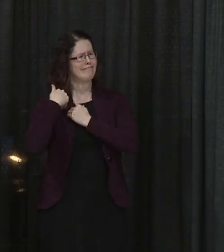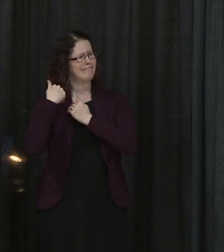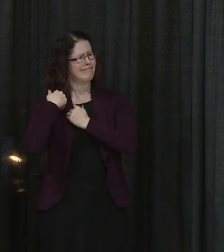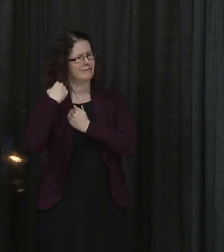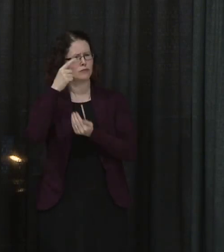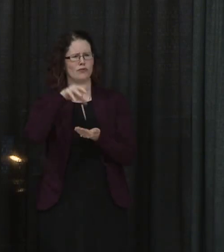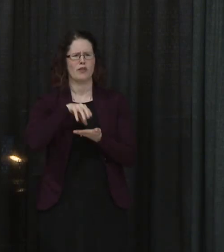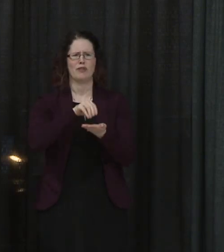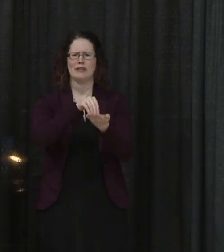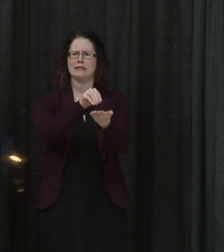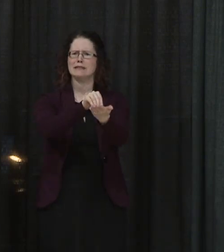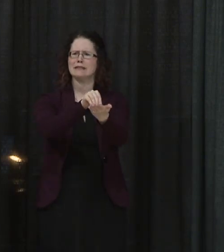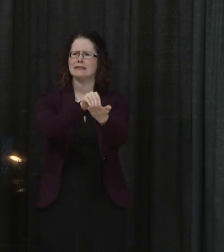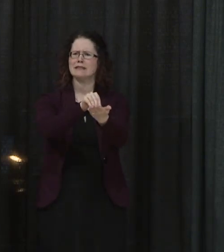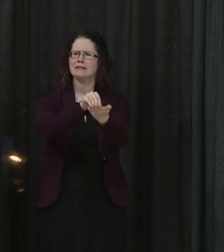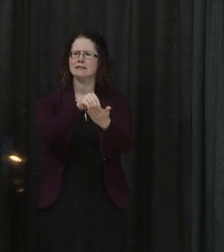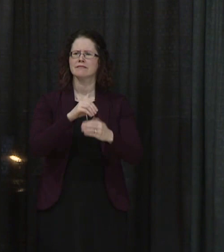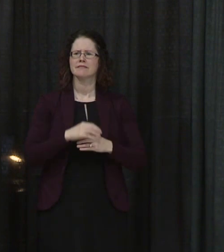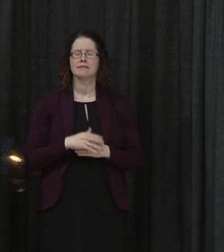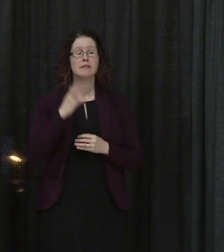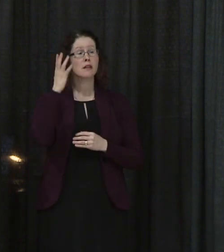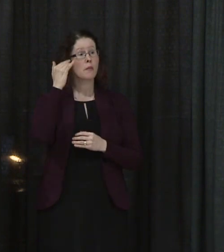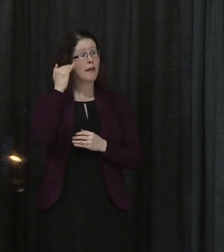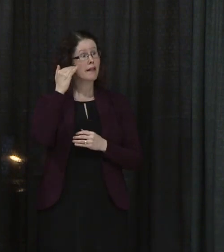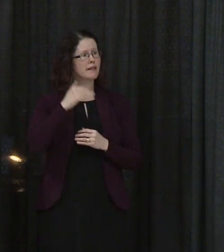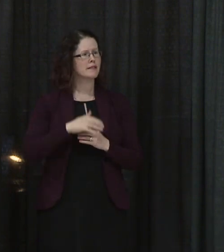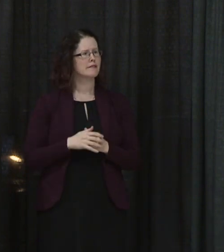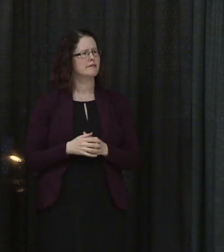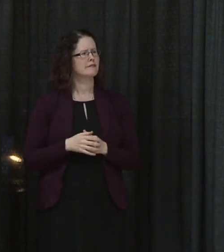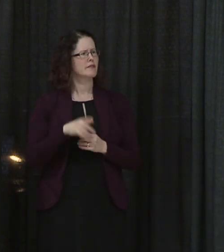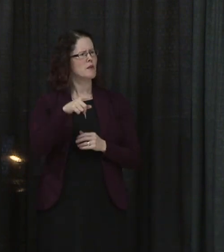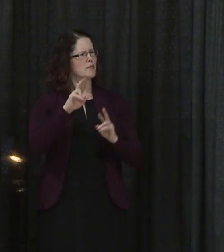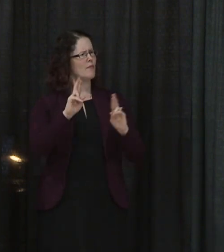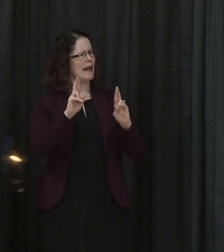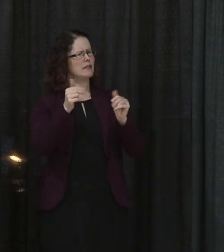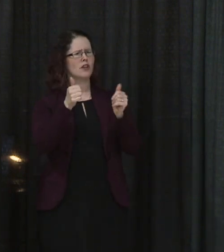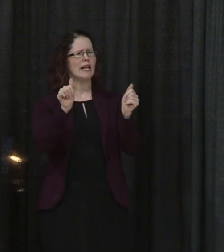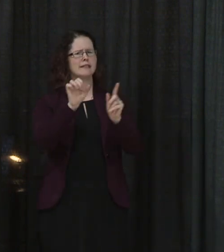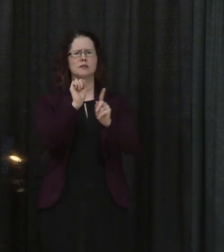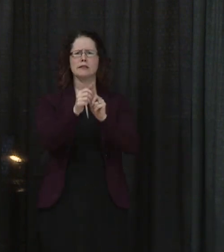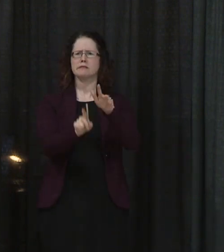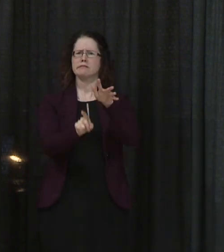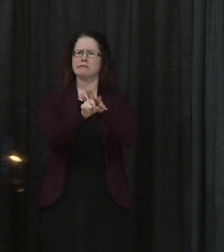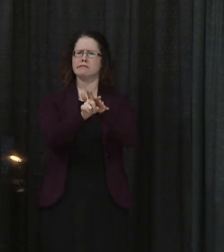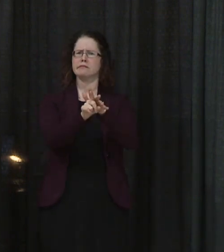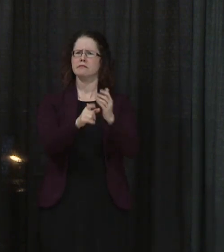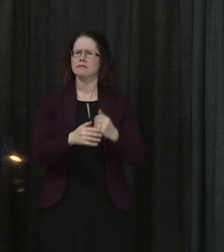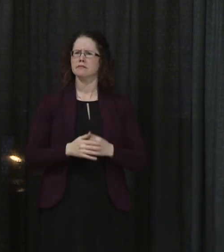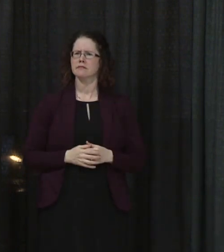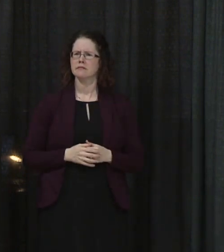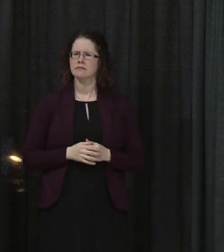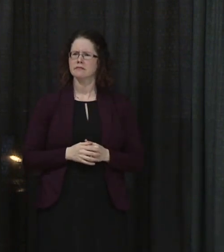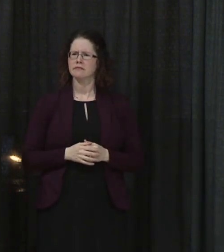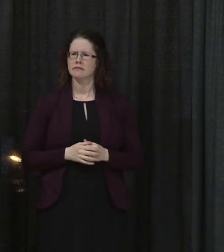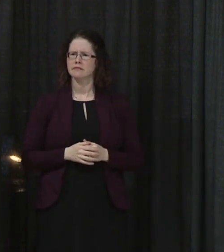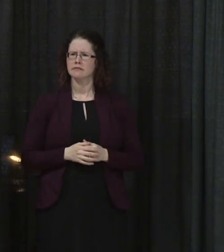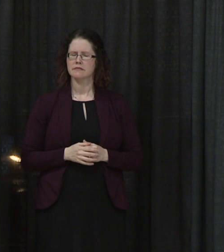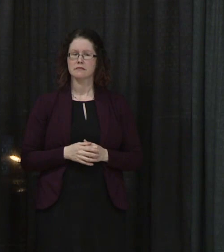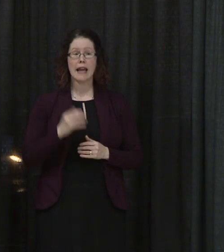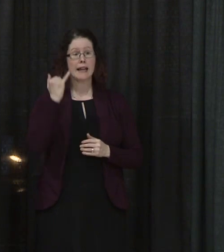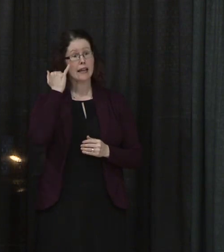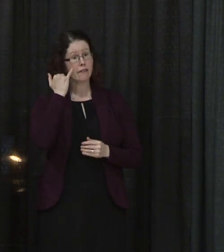because we all have the responsibility to be prepared for the unexpected, and we should always be in a position to